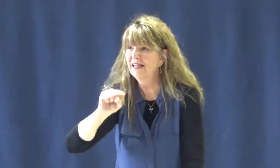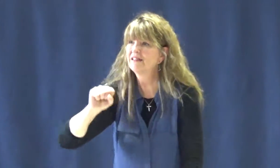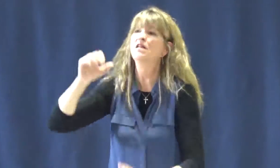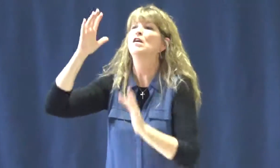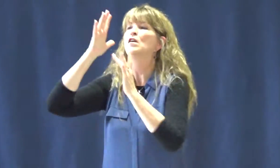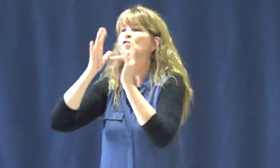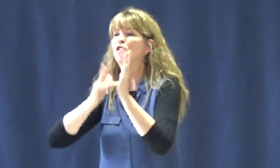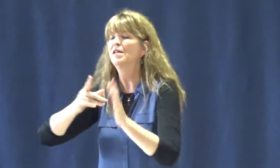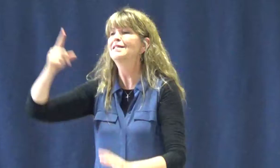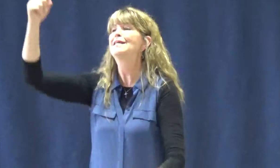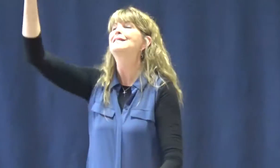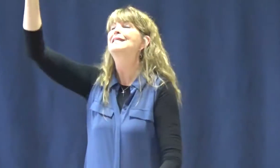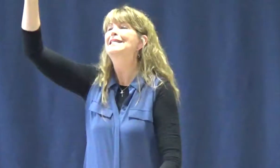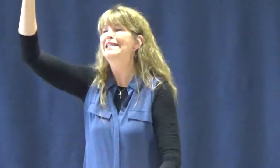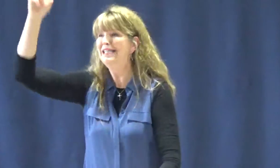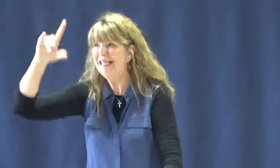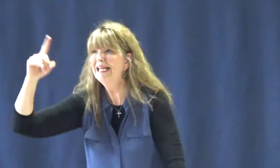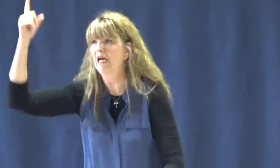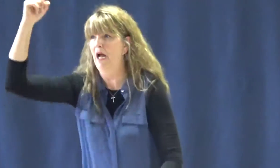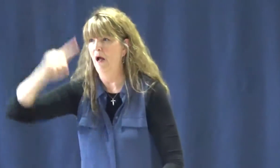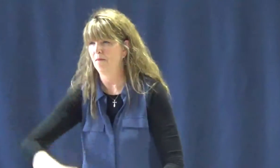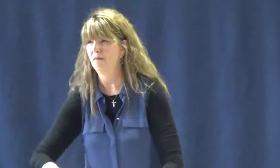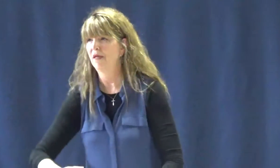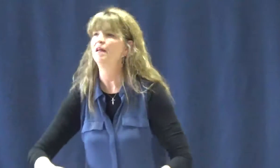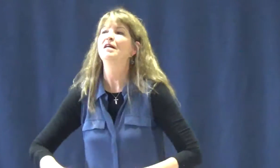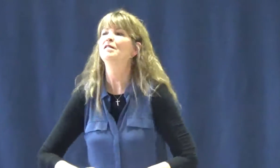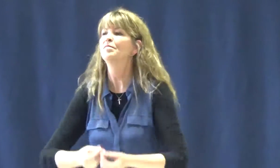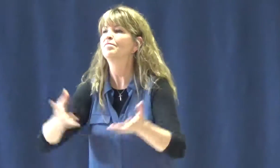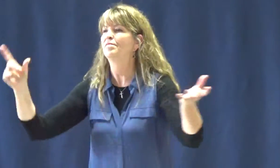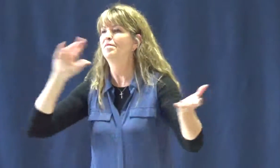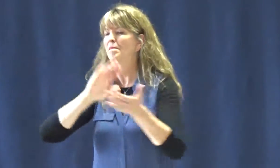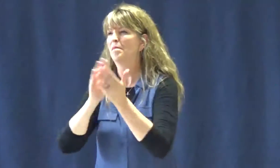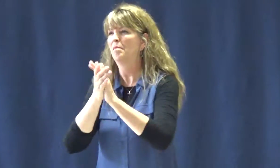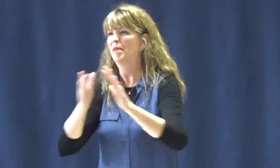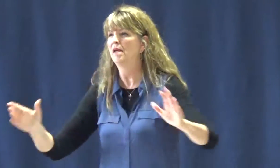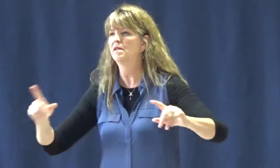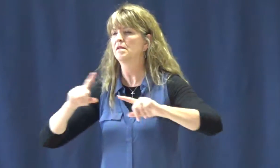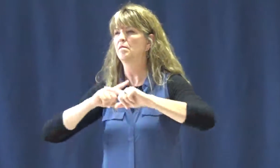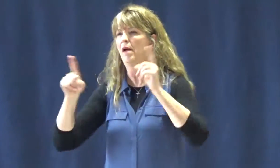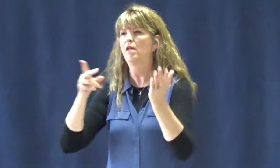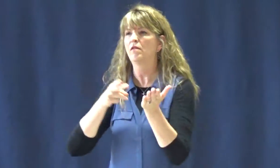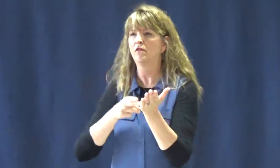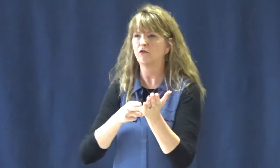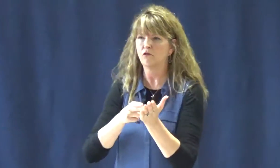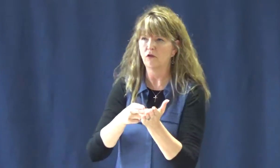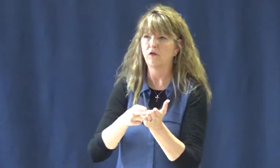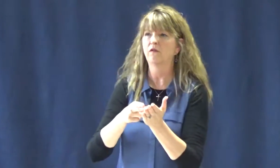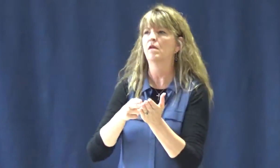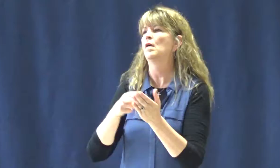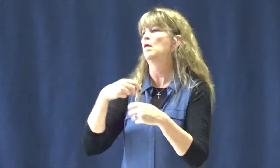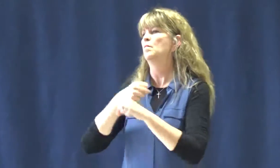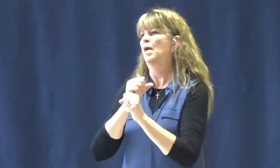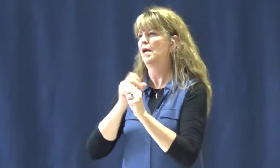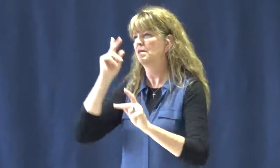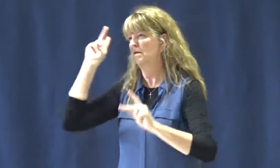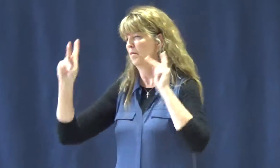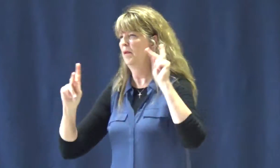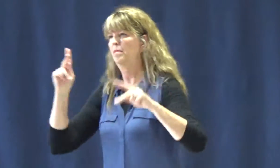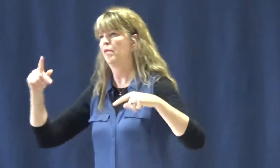truth is, Jesus did come to share peace, and truth